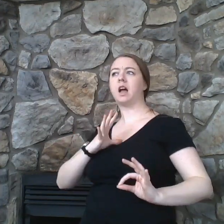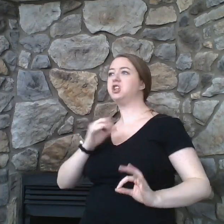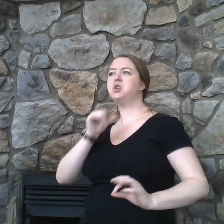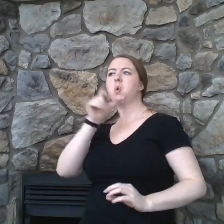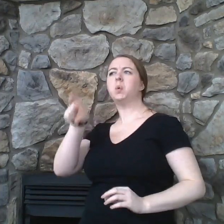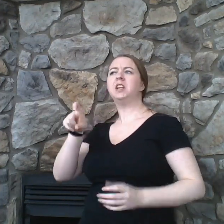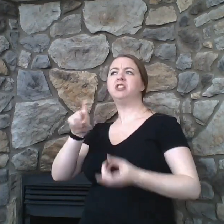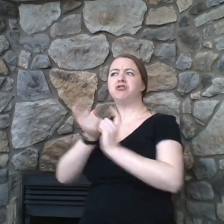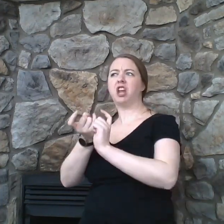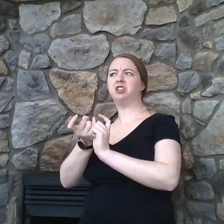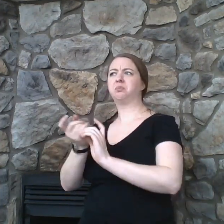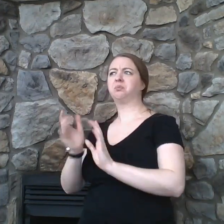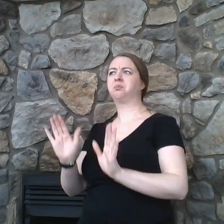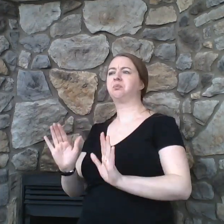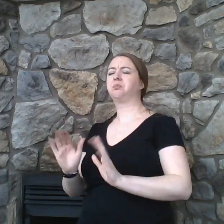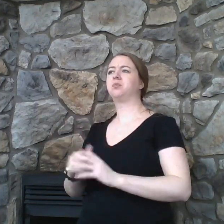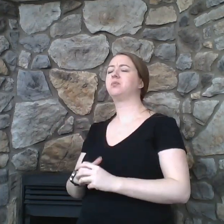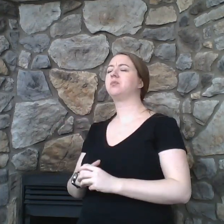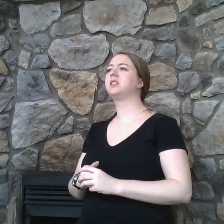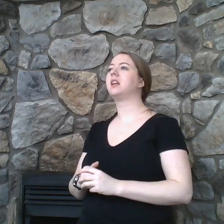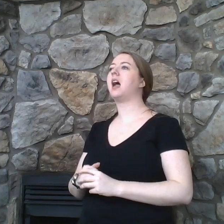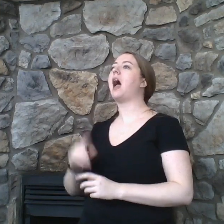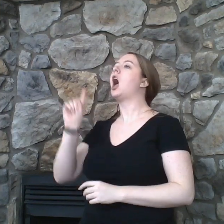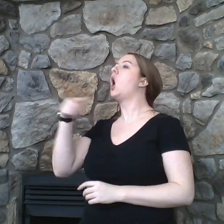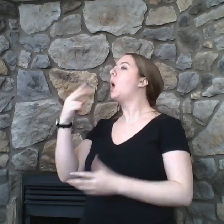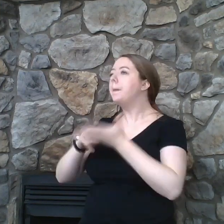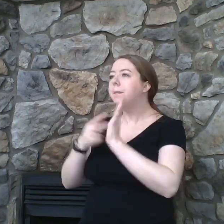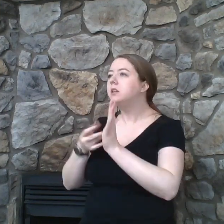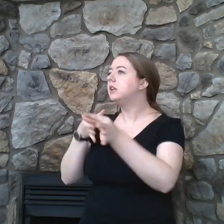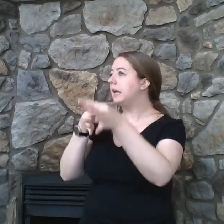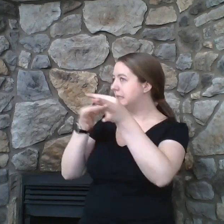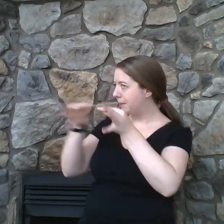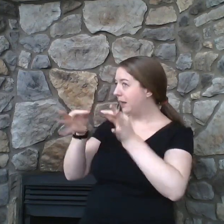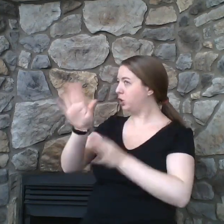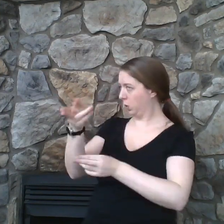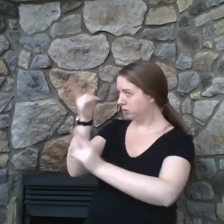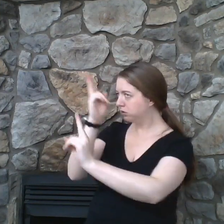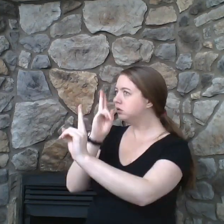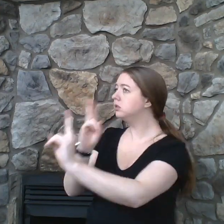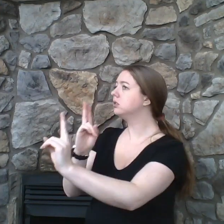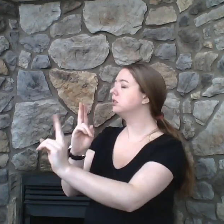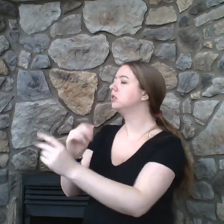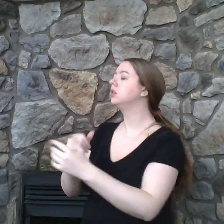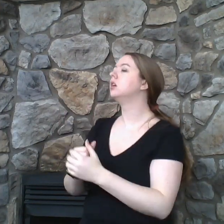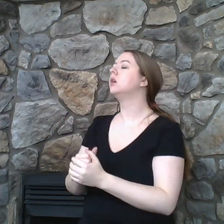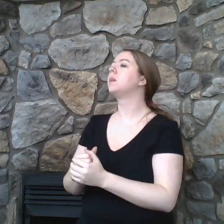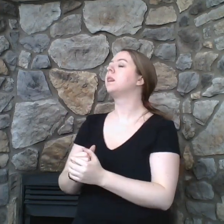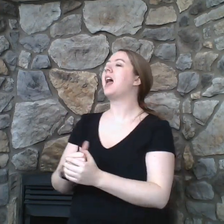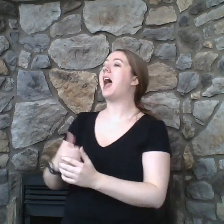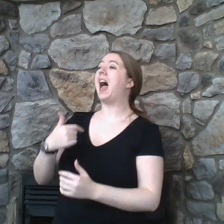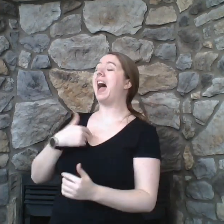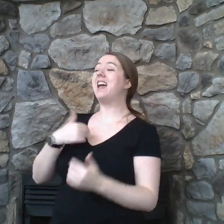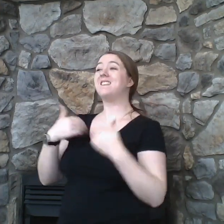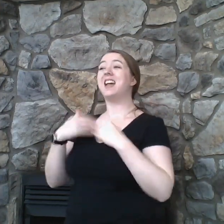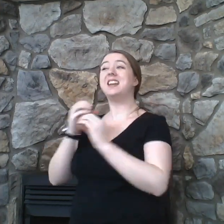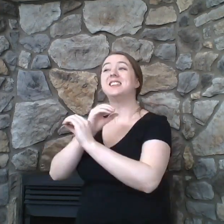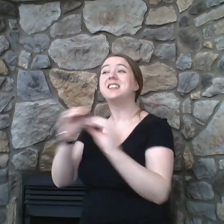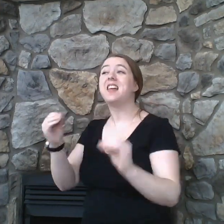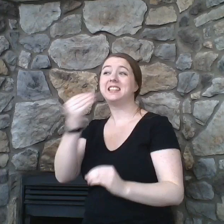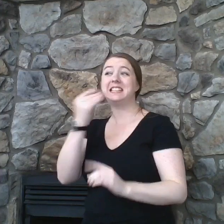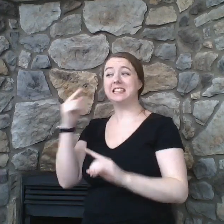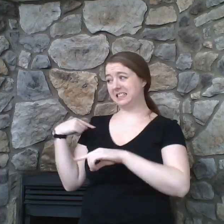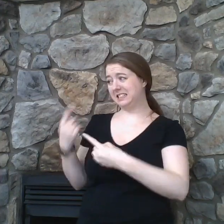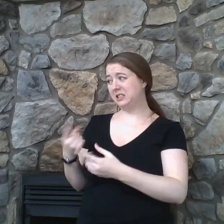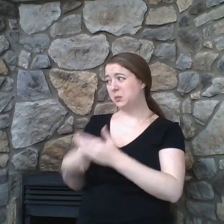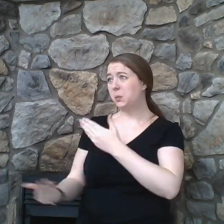you needn't alter 'em so far as I'm concerned. I only mean to explain to your lordliness that I've had nothing